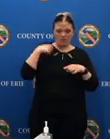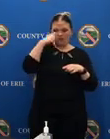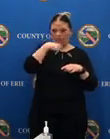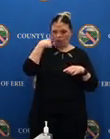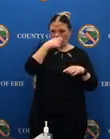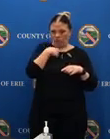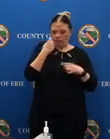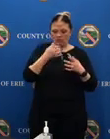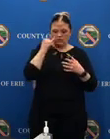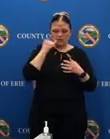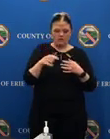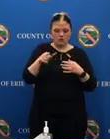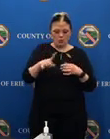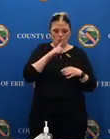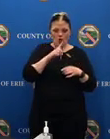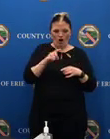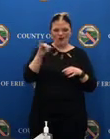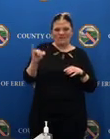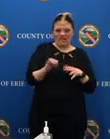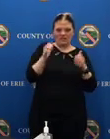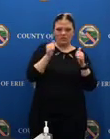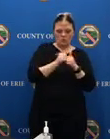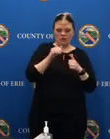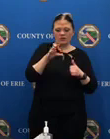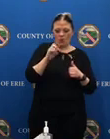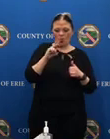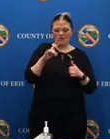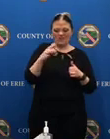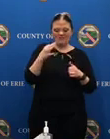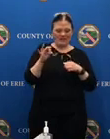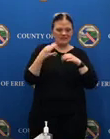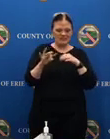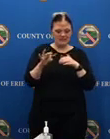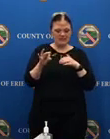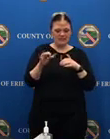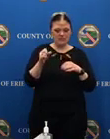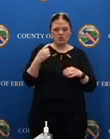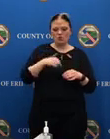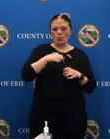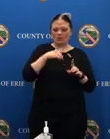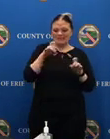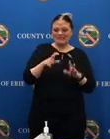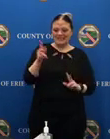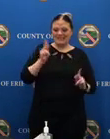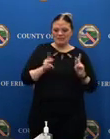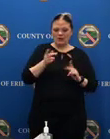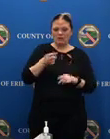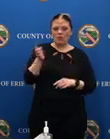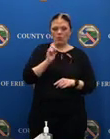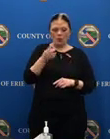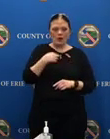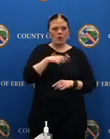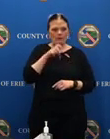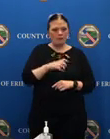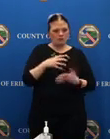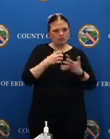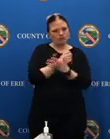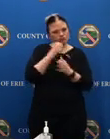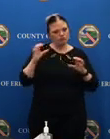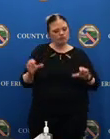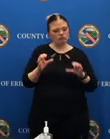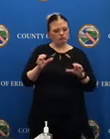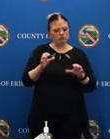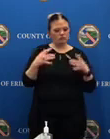collected, if you are infected with COVID-19. And so we test people where we need to take action. So we